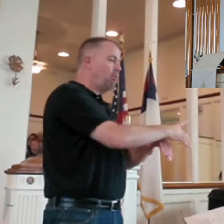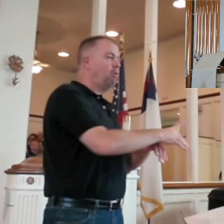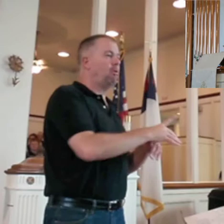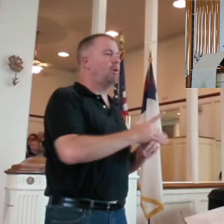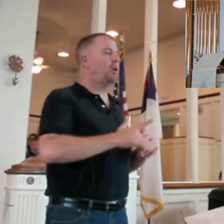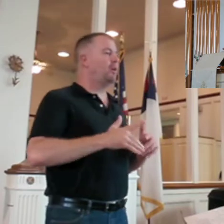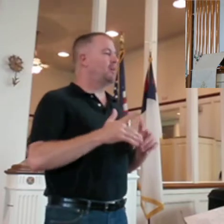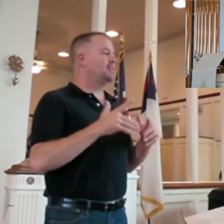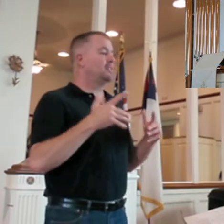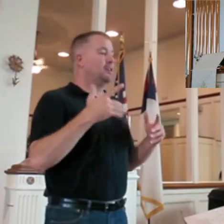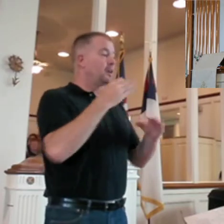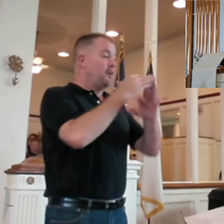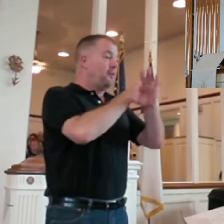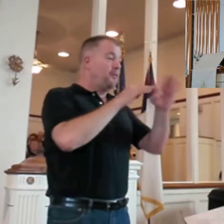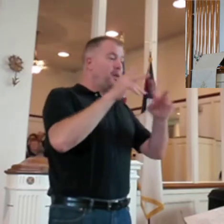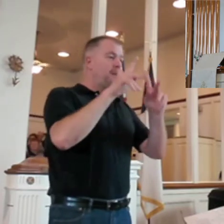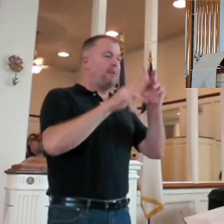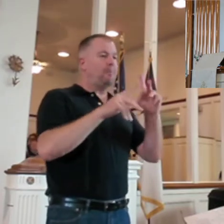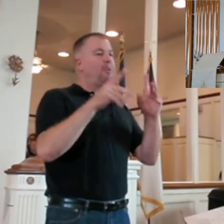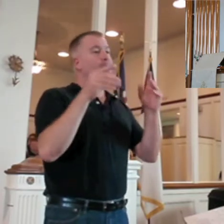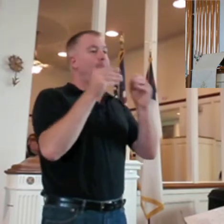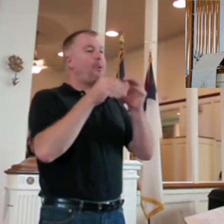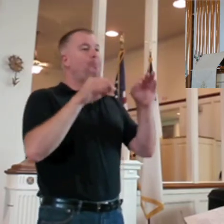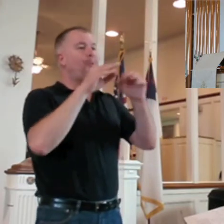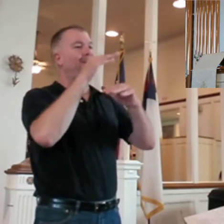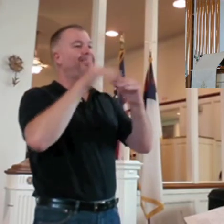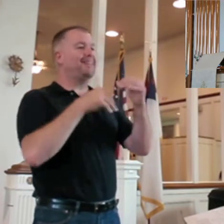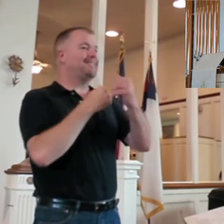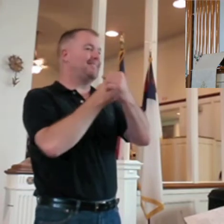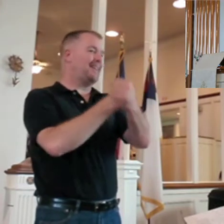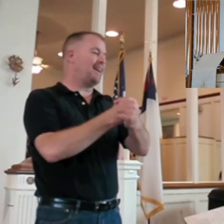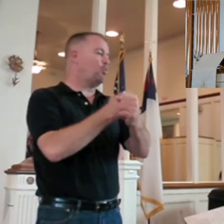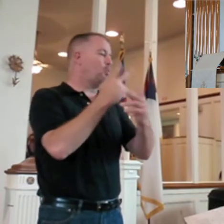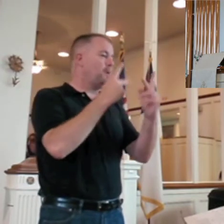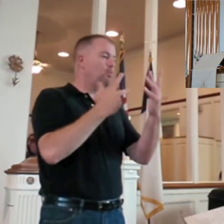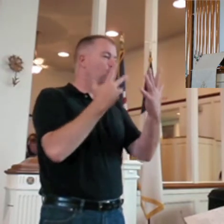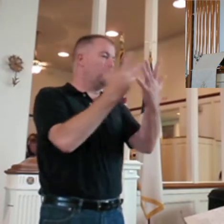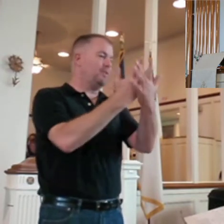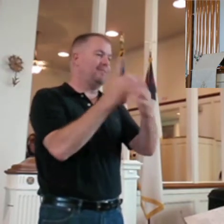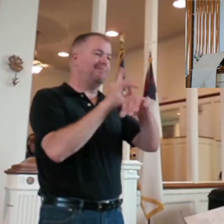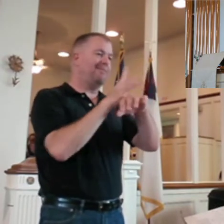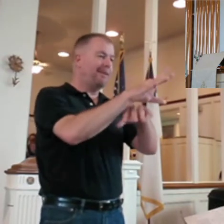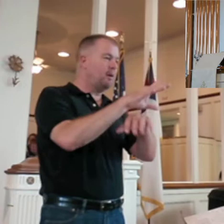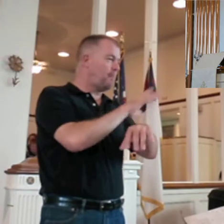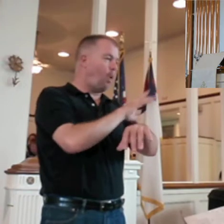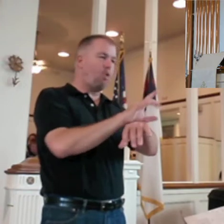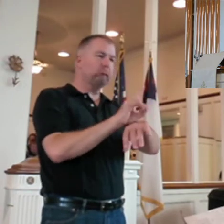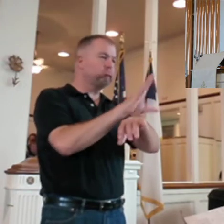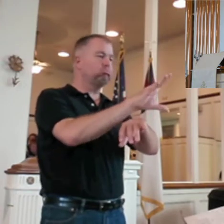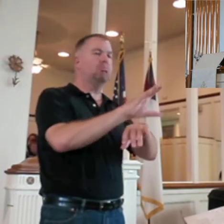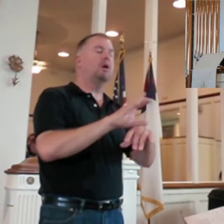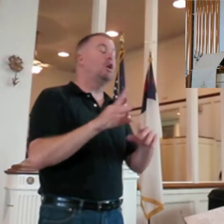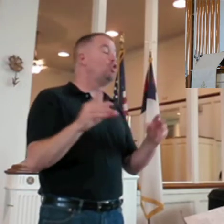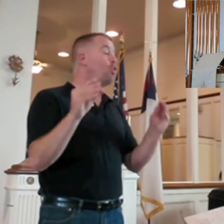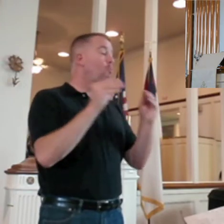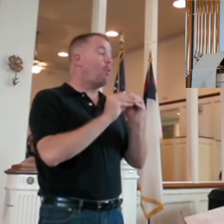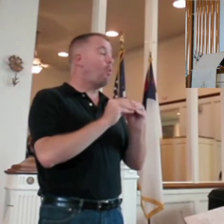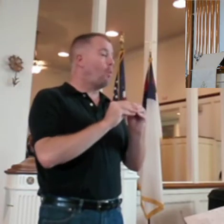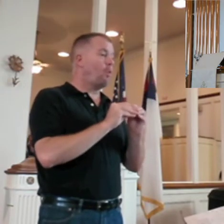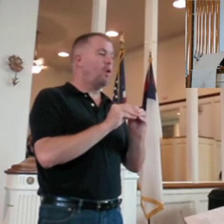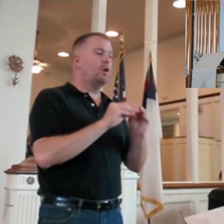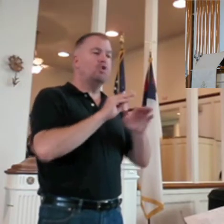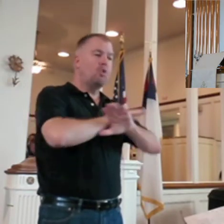transgenders. No more free people as being more important to God than imprisoned people. No